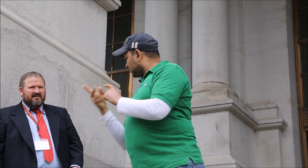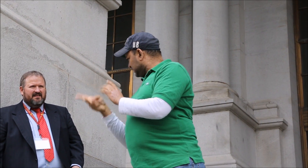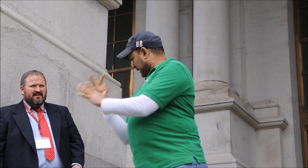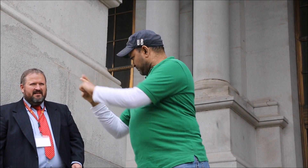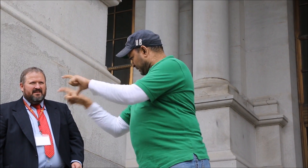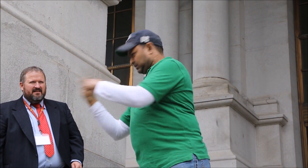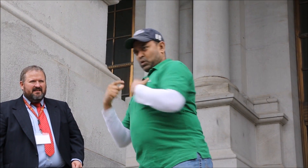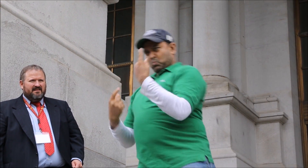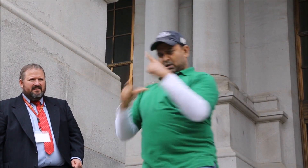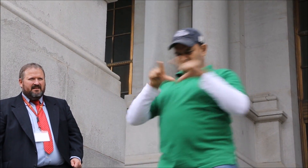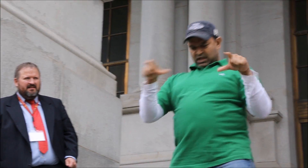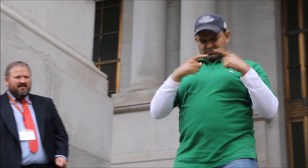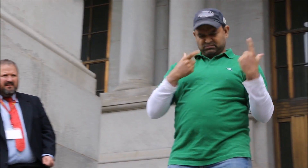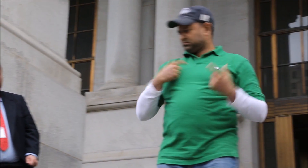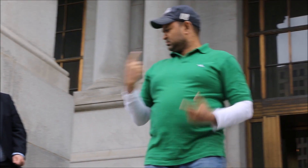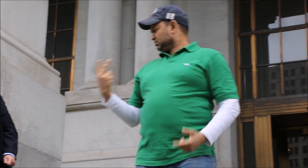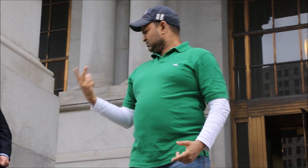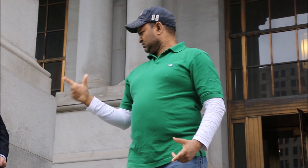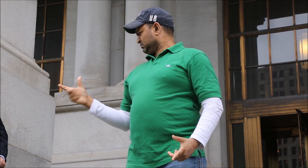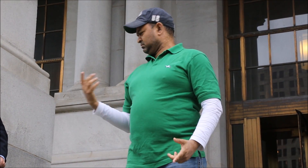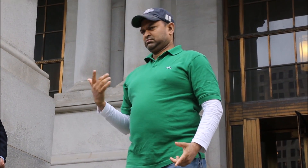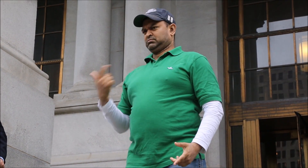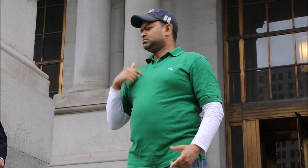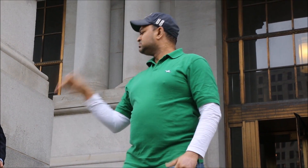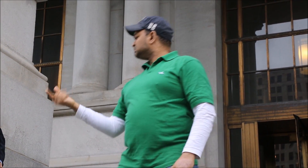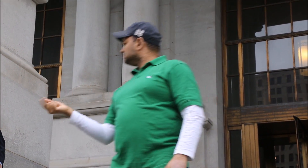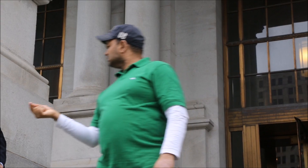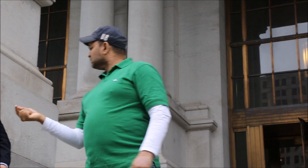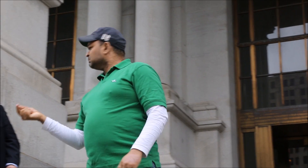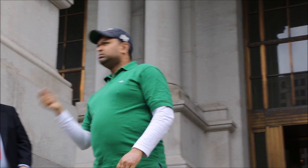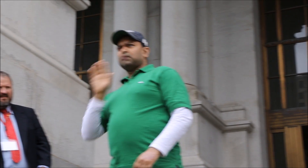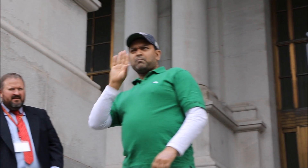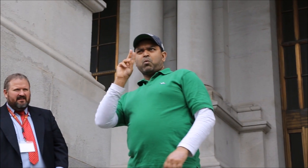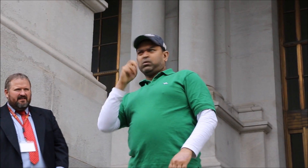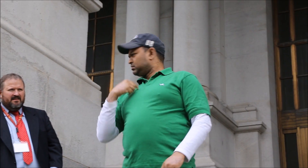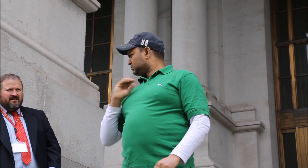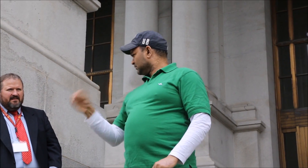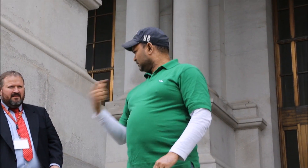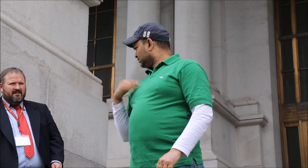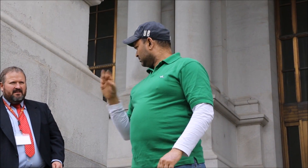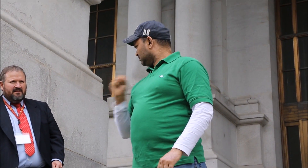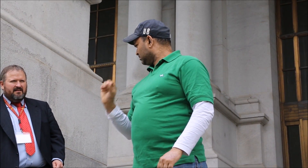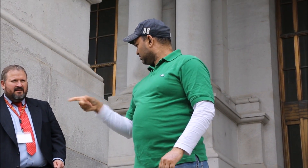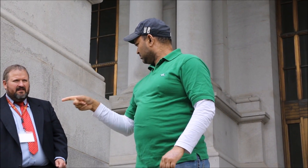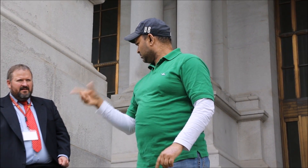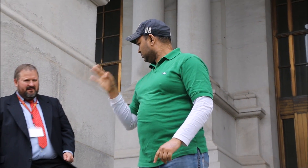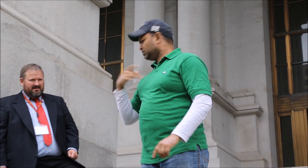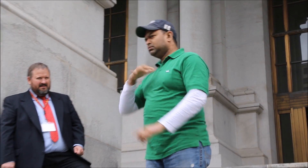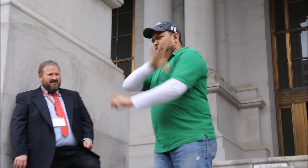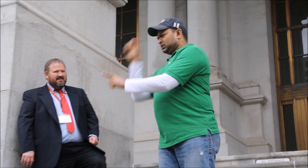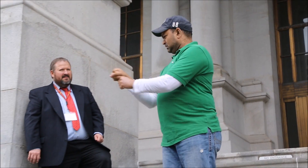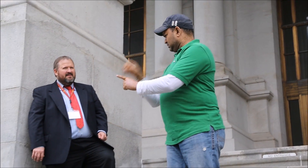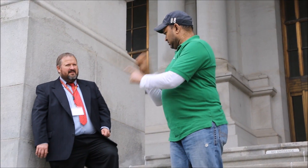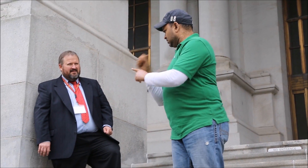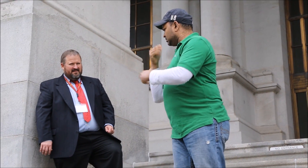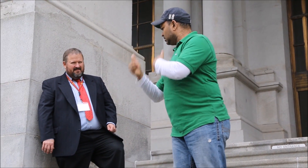strong. Don't be afraid. Remember, God is with you. God is always with